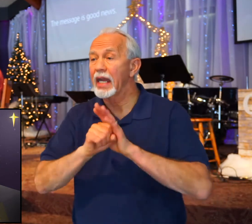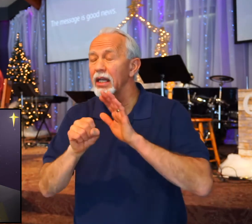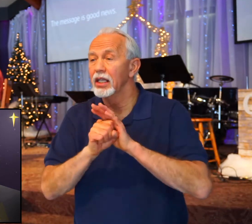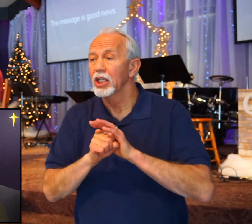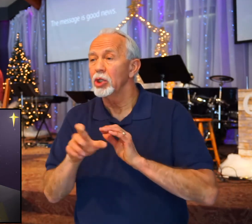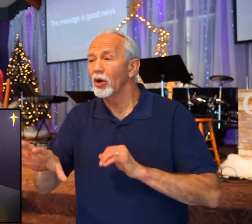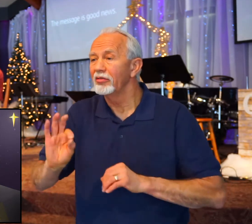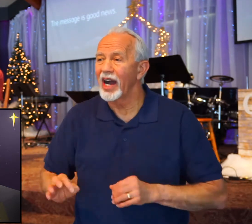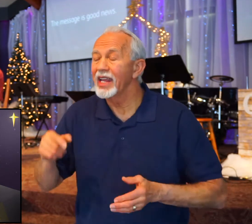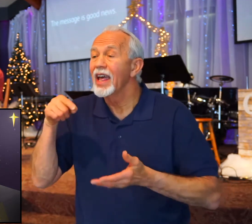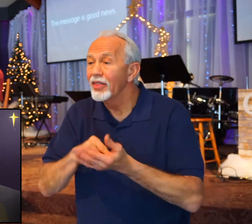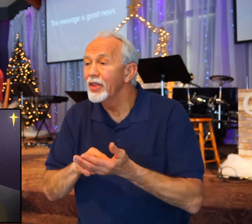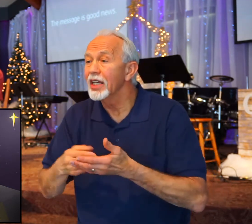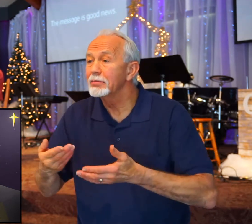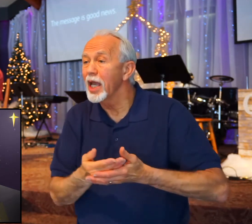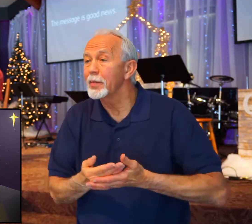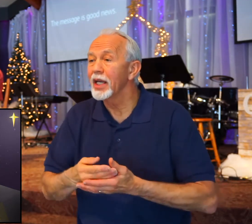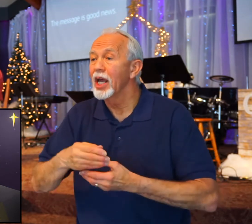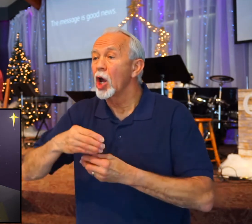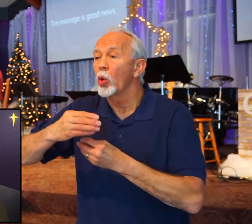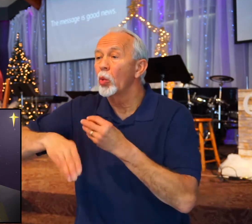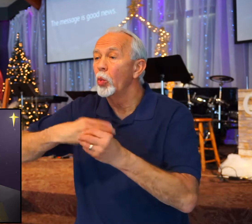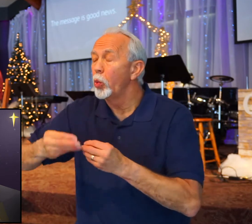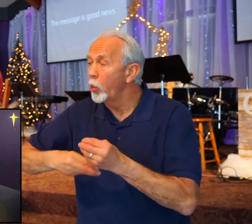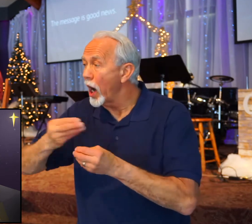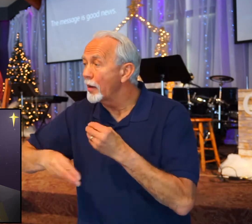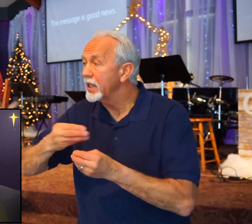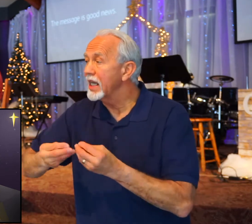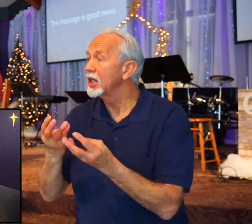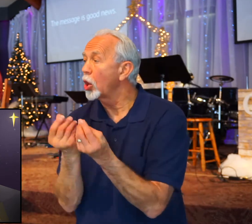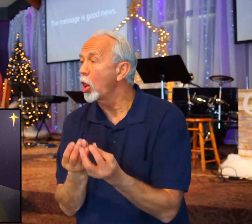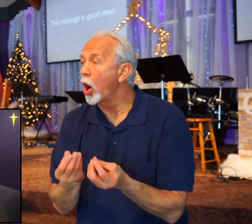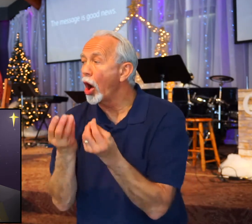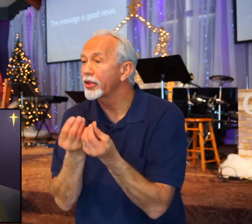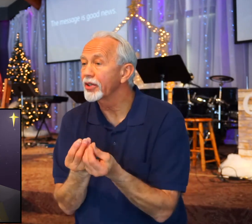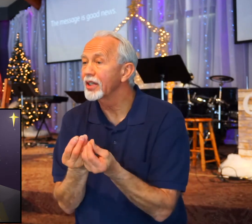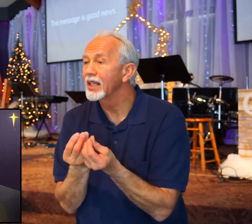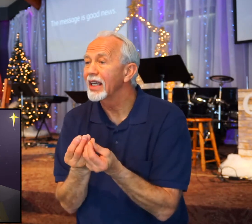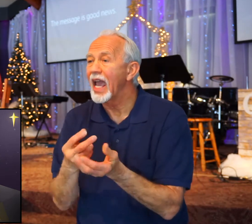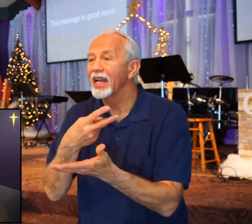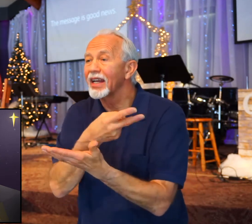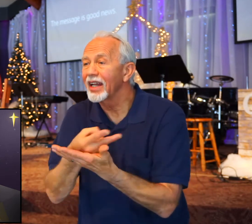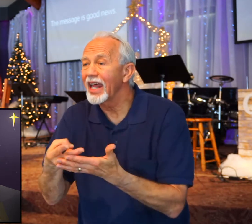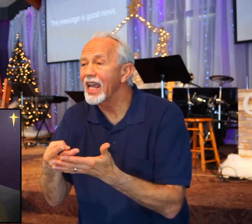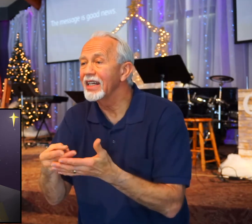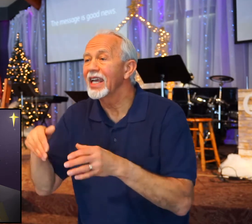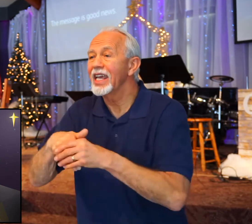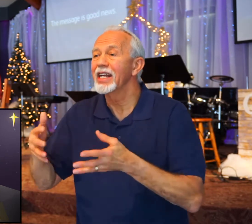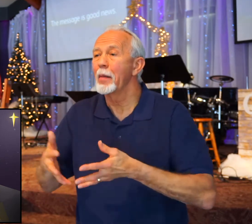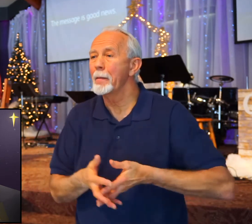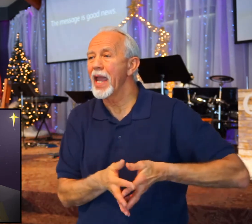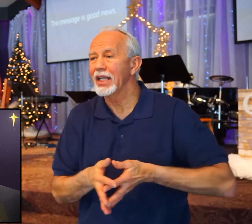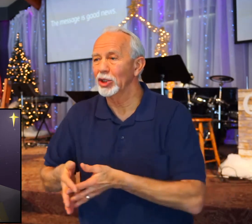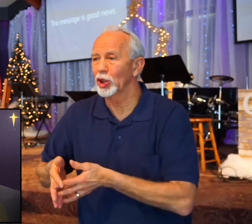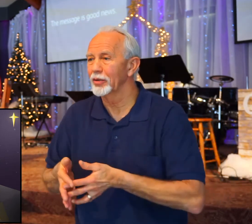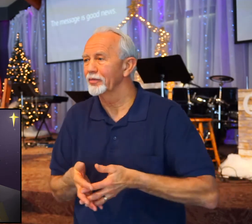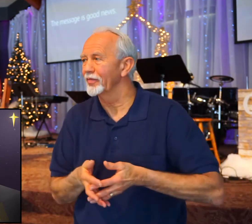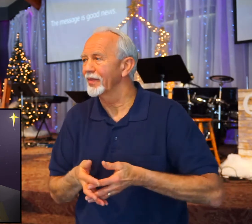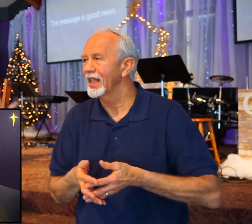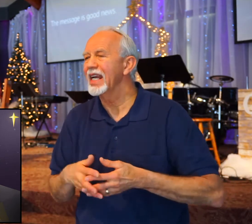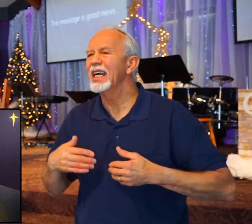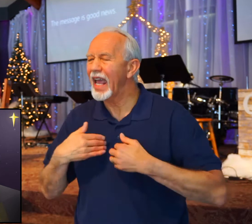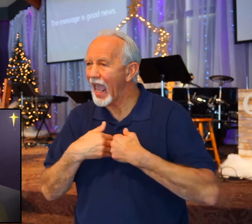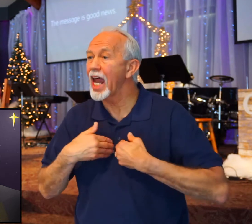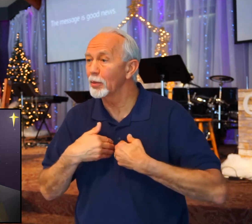will find this babe wrapped snugly in cloth and laying in a manger, laying in an animal's